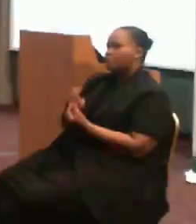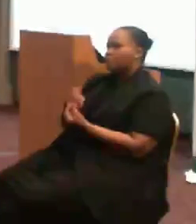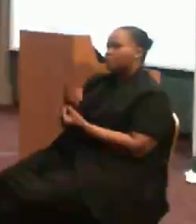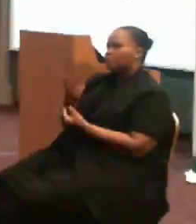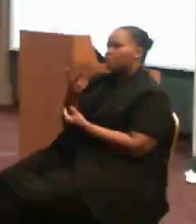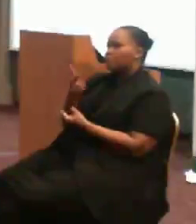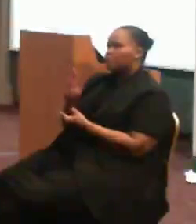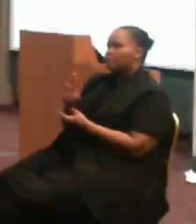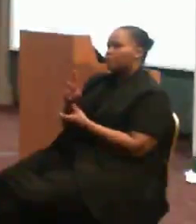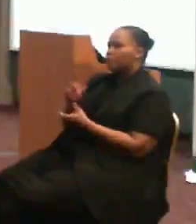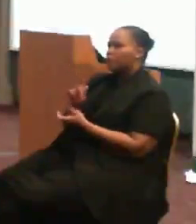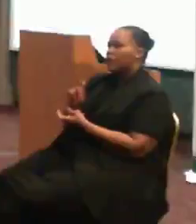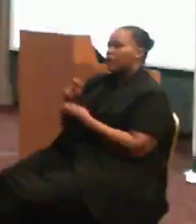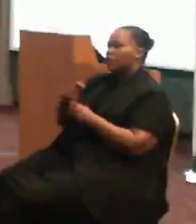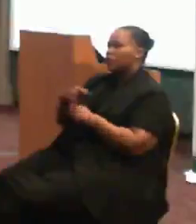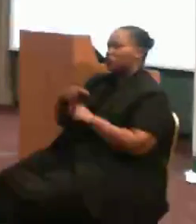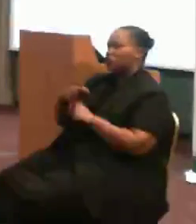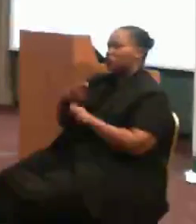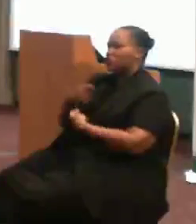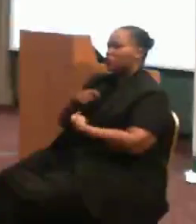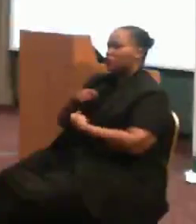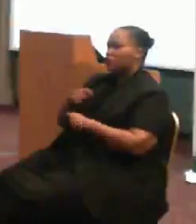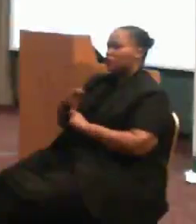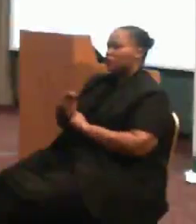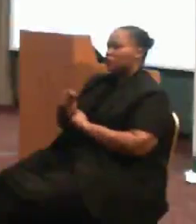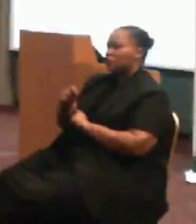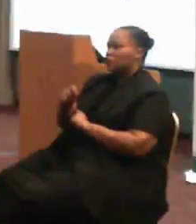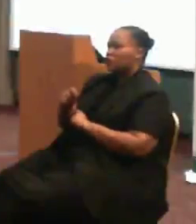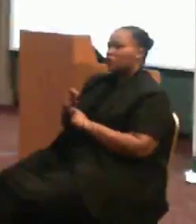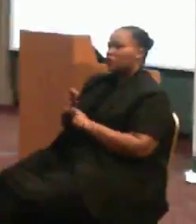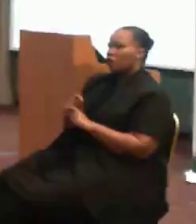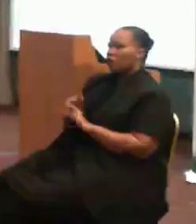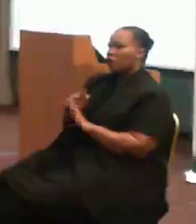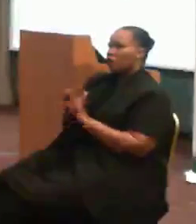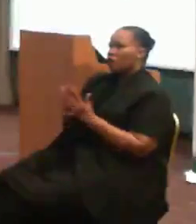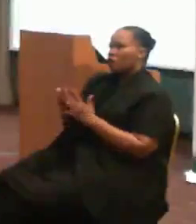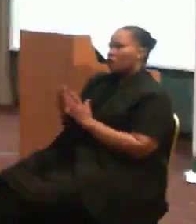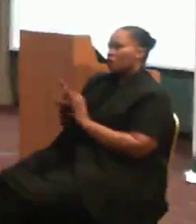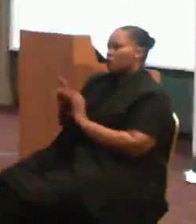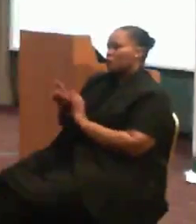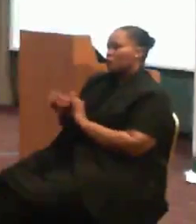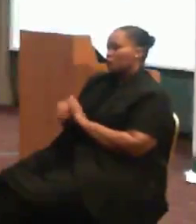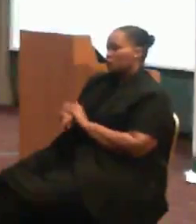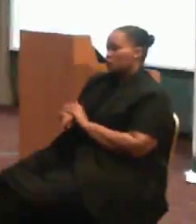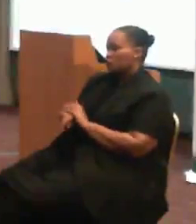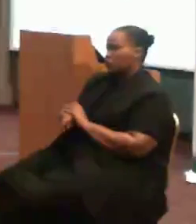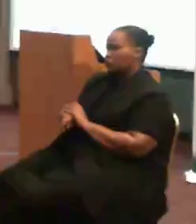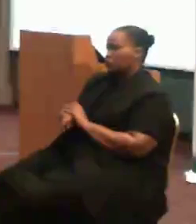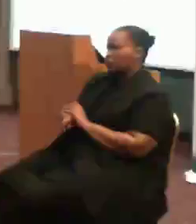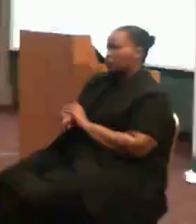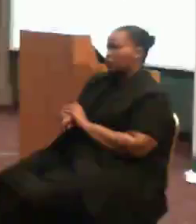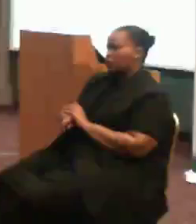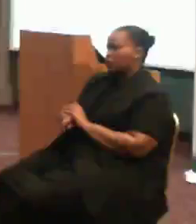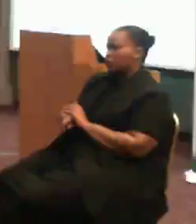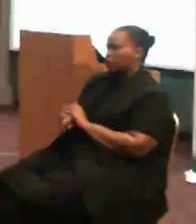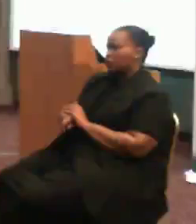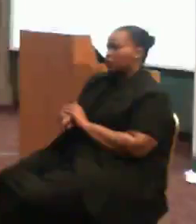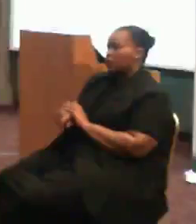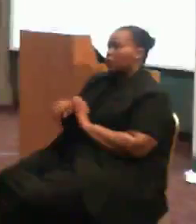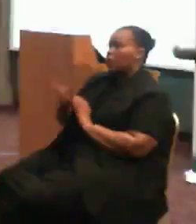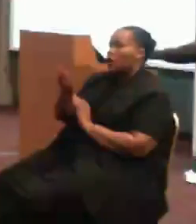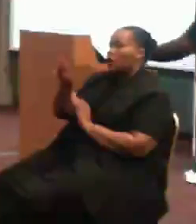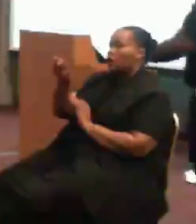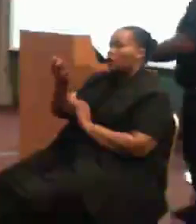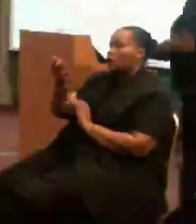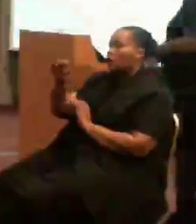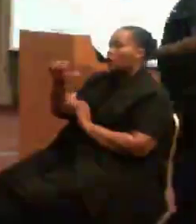adjustment should be if you applied some of those principles. So that's the RCA. If you go to the slides